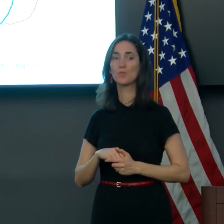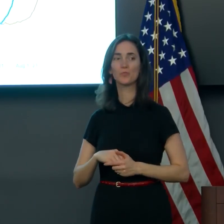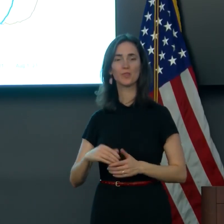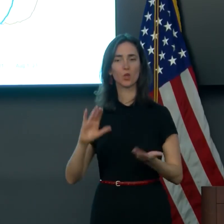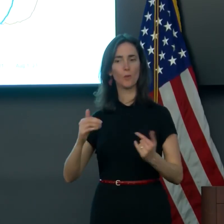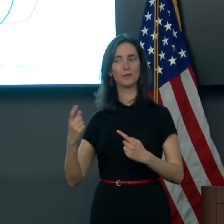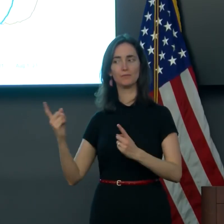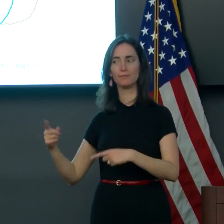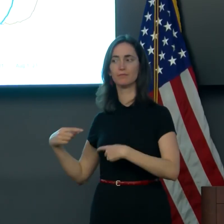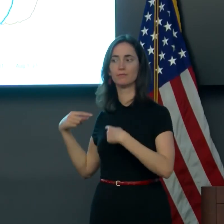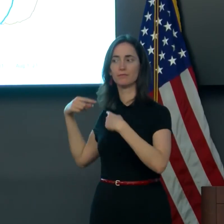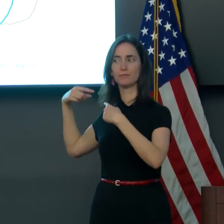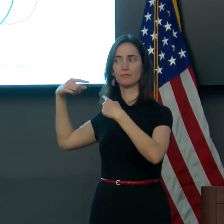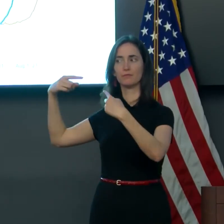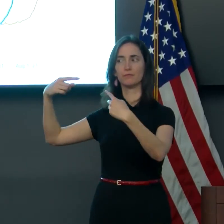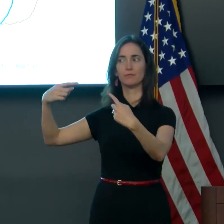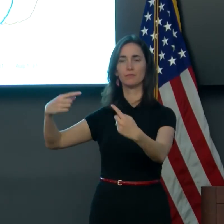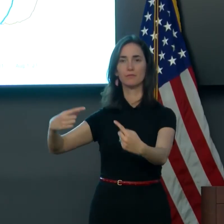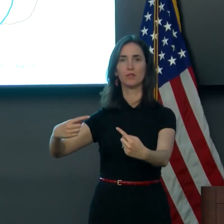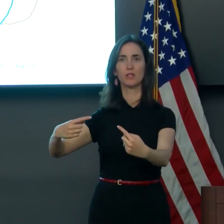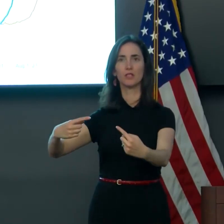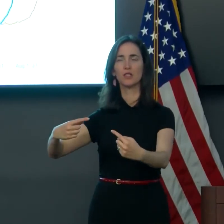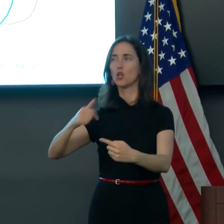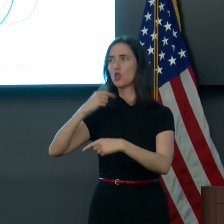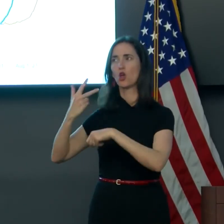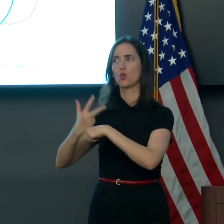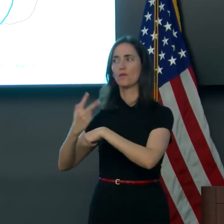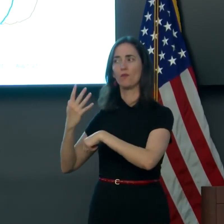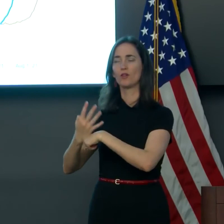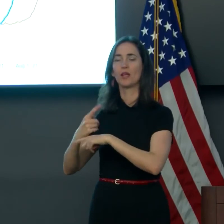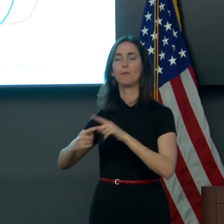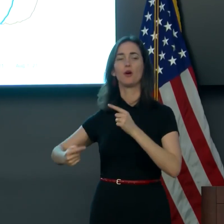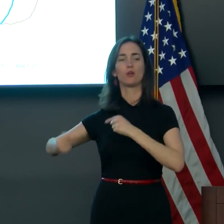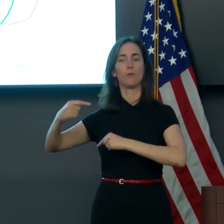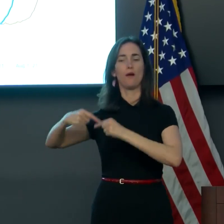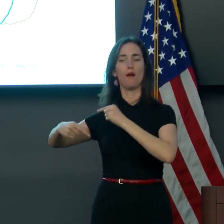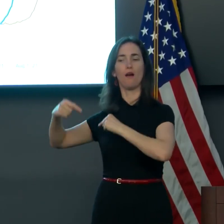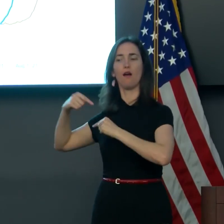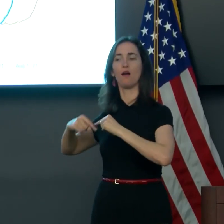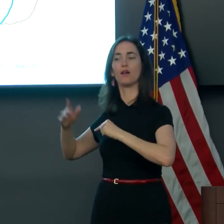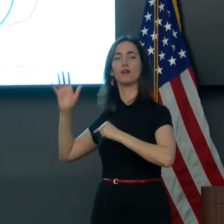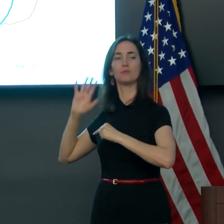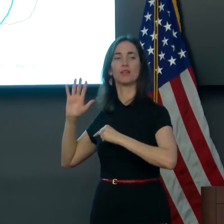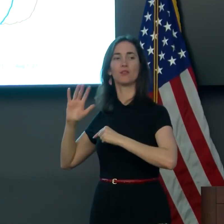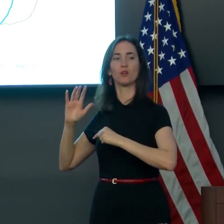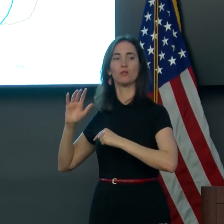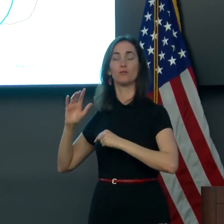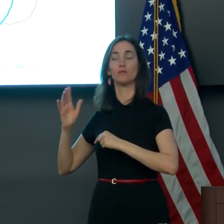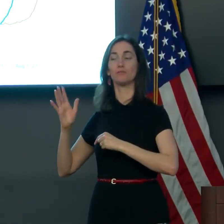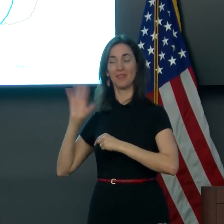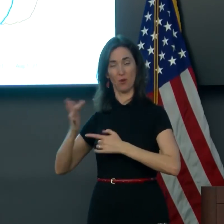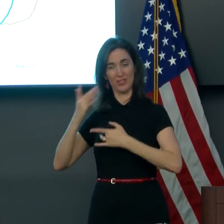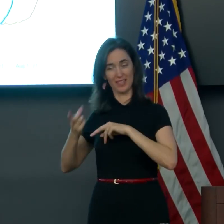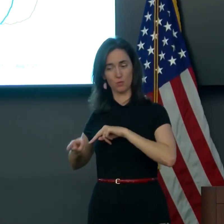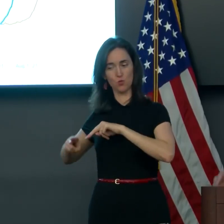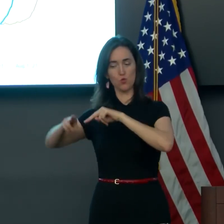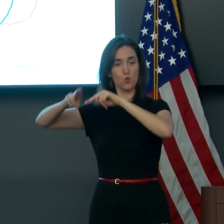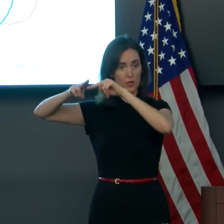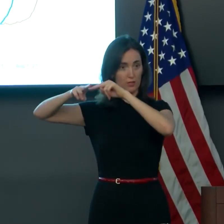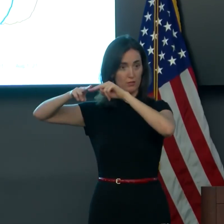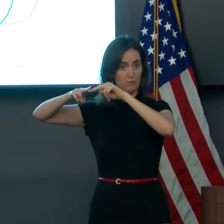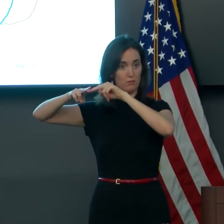historically, and maybe not over the last 3 or 4 days if you go back then, but go back to the previous surges. We're still a third